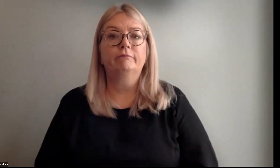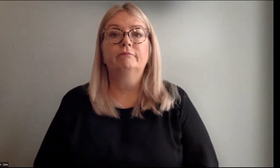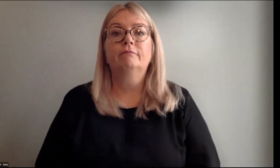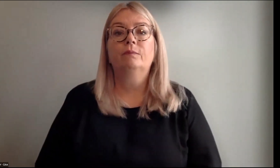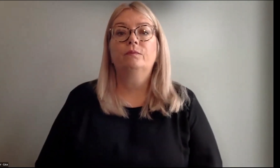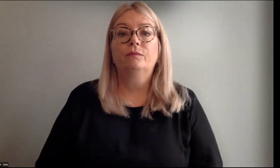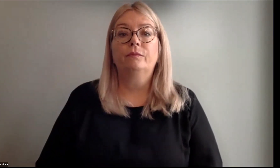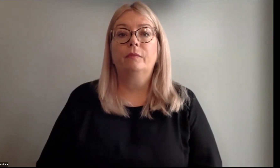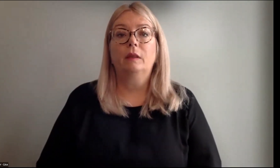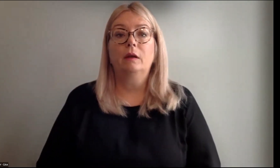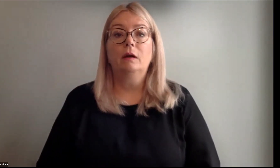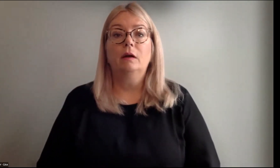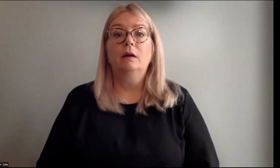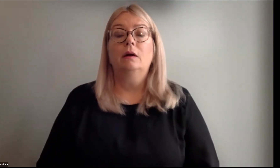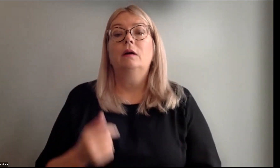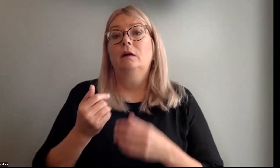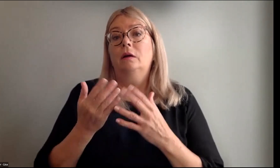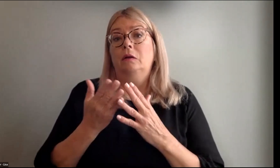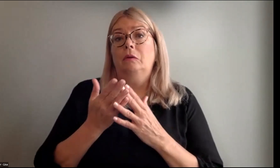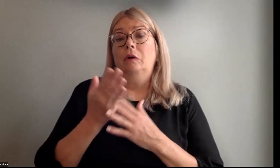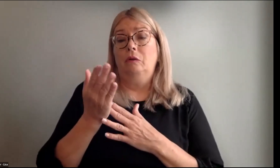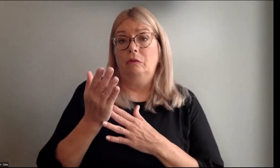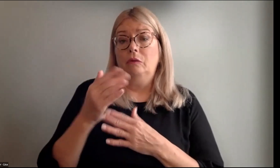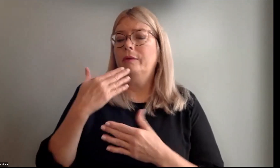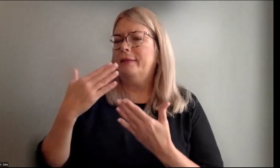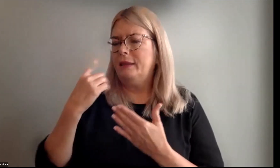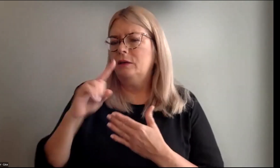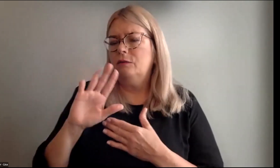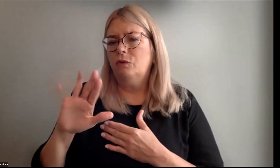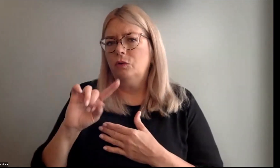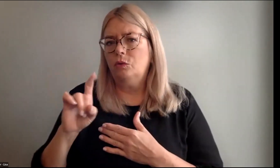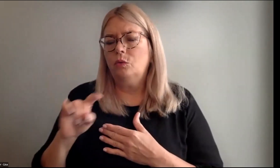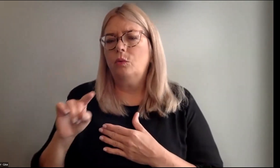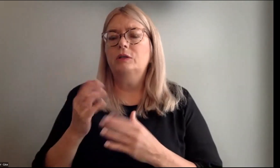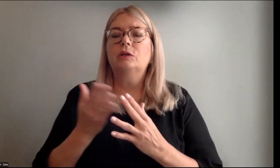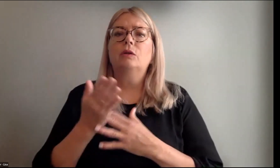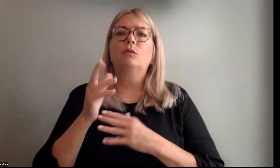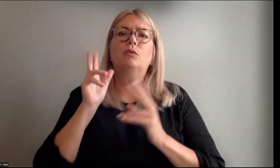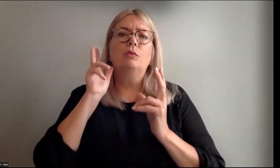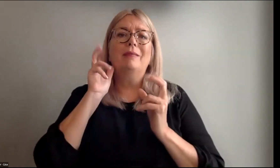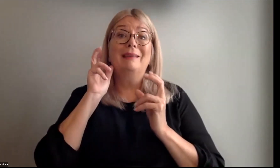So through the listening sessions, I mean, we are, and thank you for the question, Bob. I mean, we're listening to